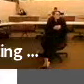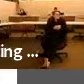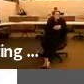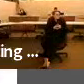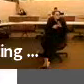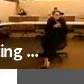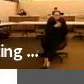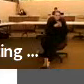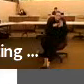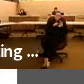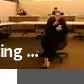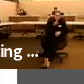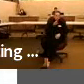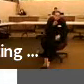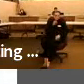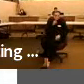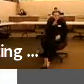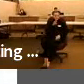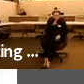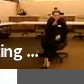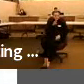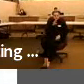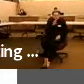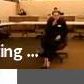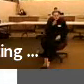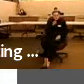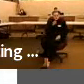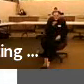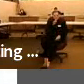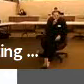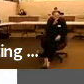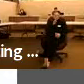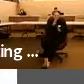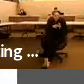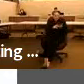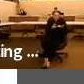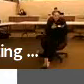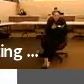labeled riverine. I don't know what that means.